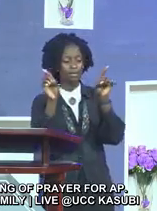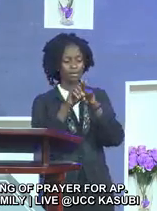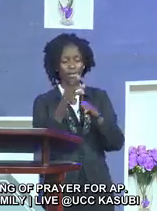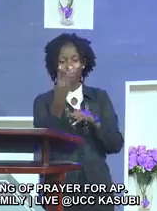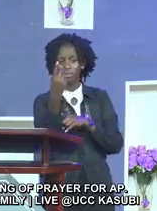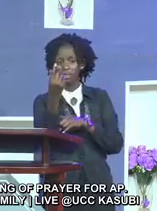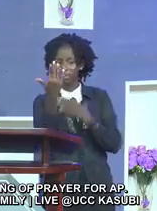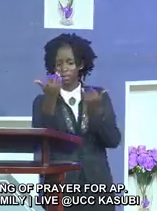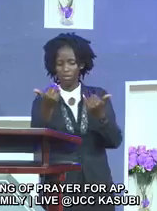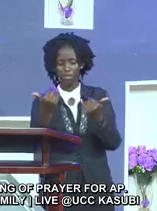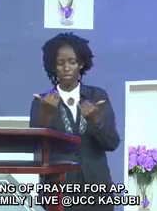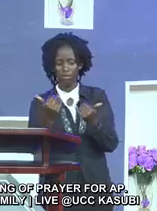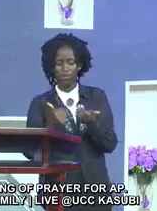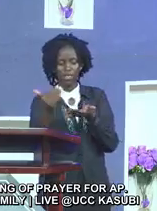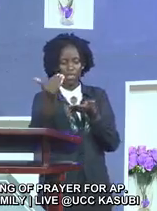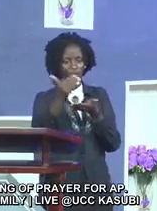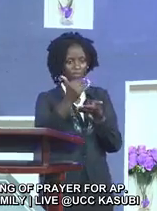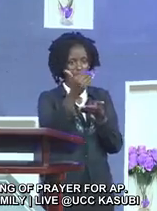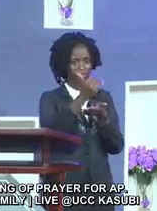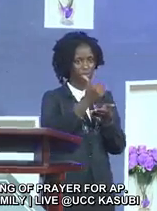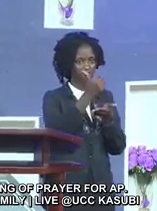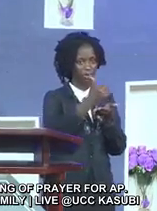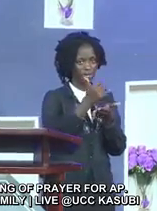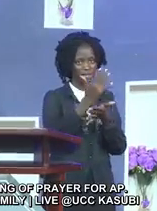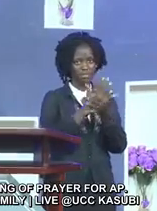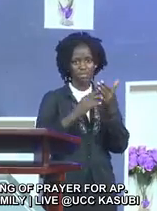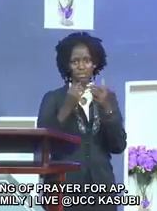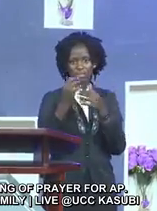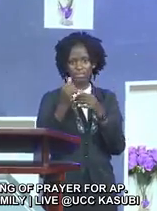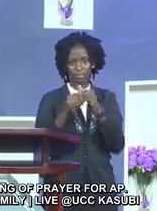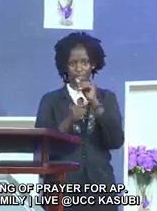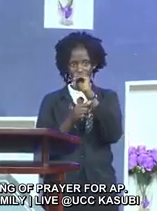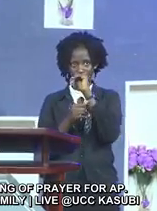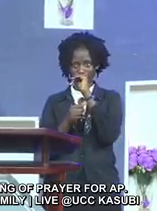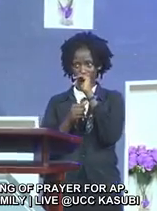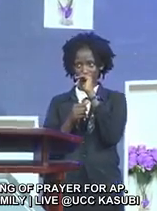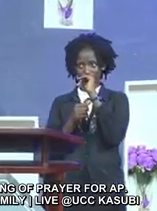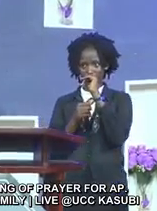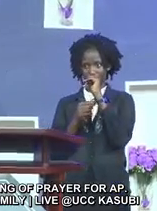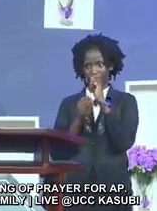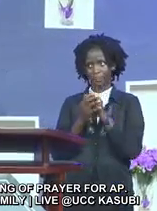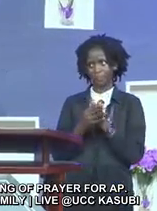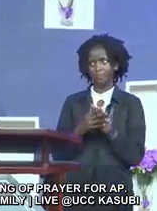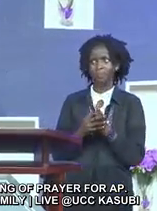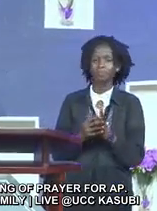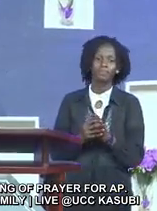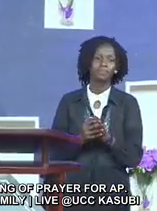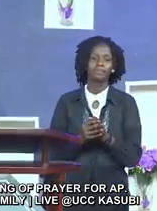ezo sofa nsaba kateto ntereka wa masko tigalaba bulungi bagakozeeko treatment